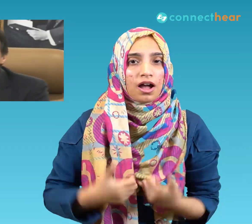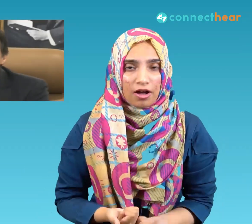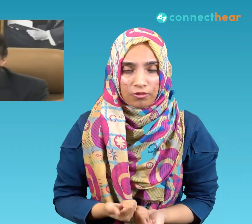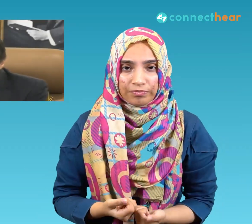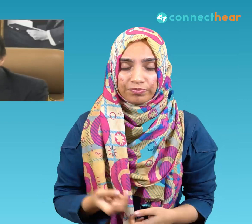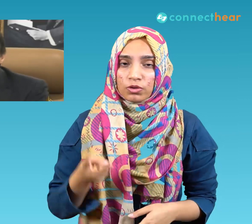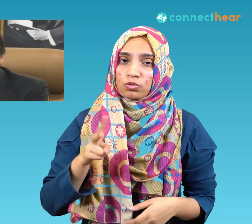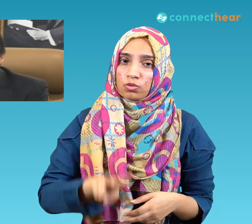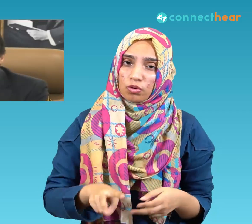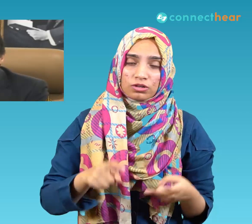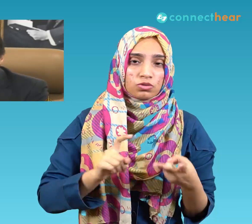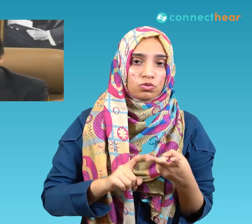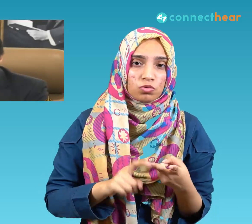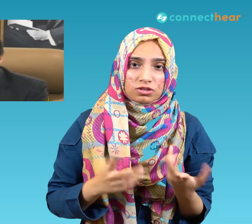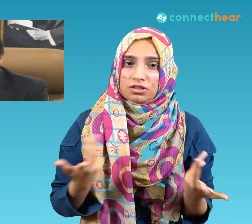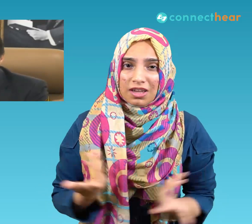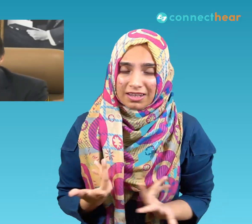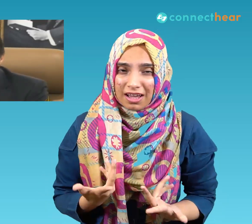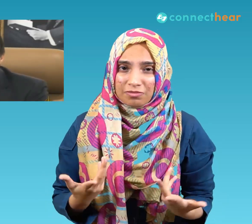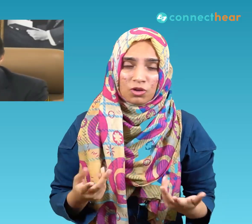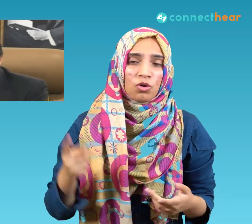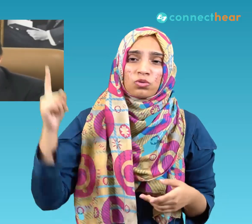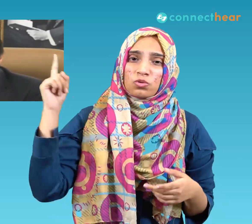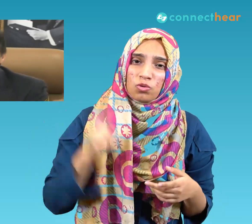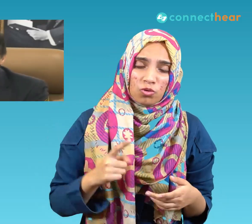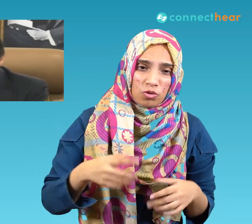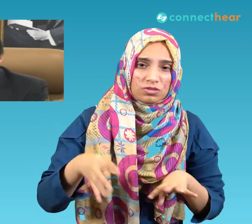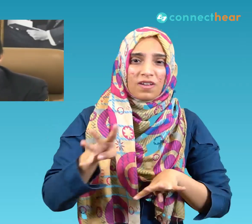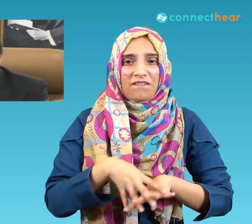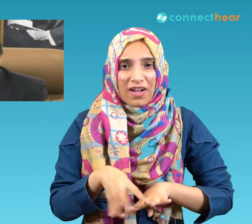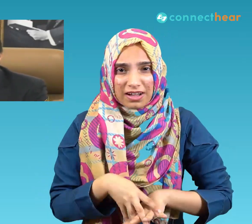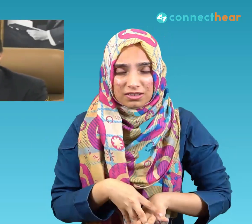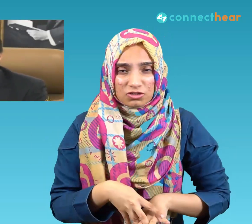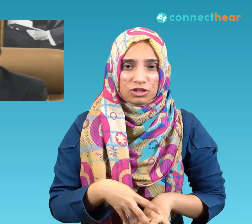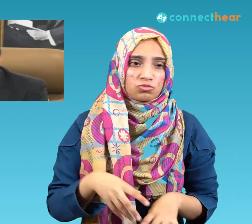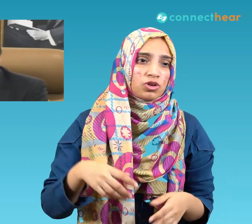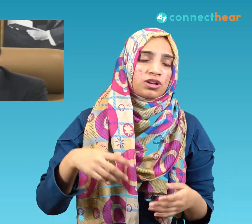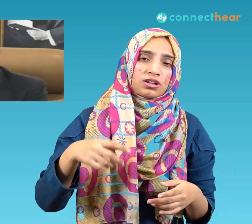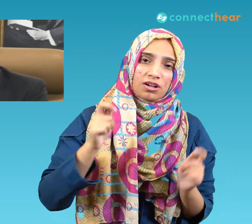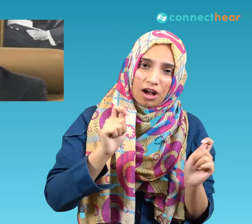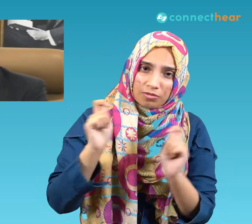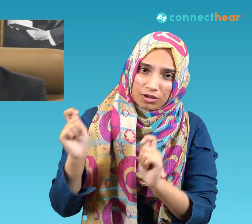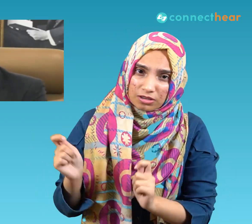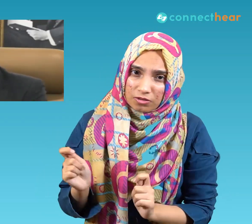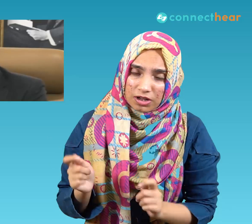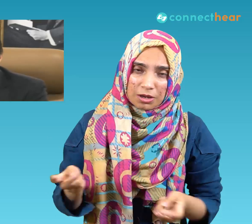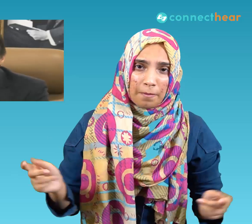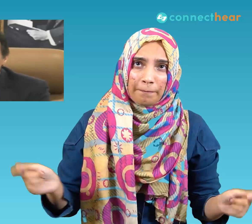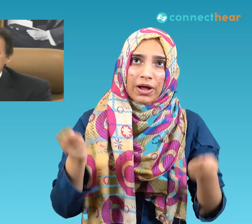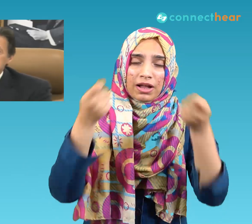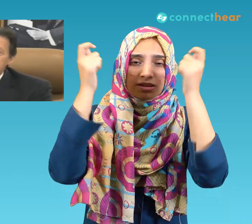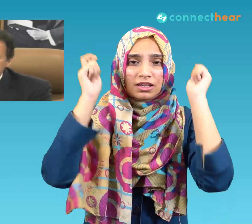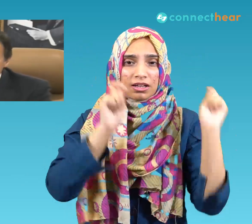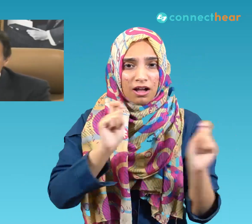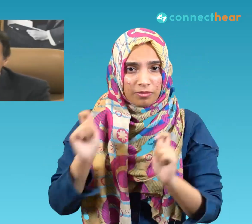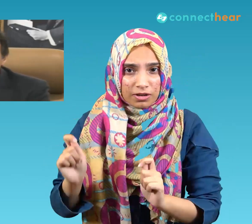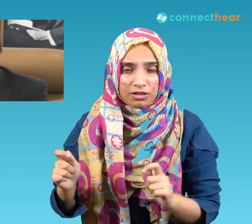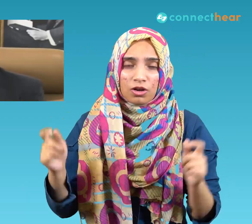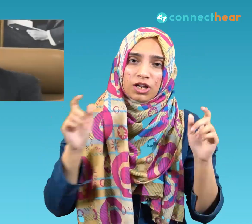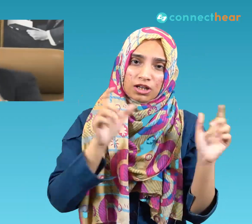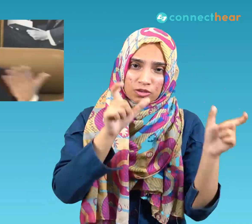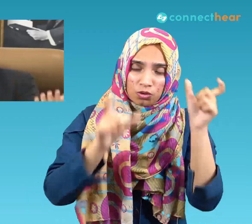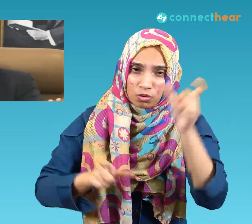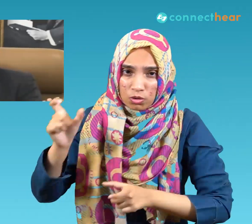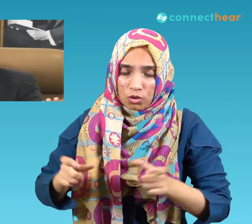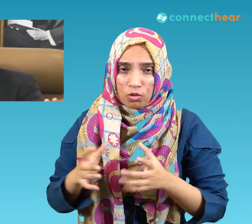are in the informal sector, like the labor in Pakistan's labor, 80% is in the informal sector, so